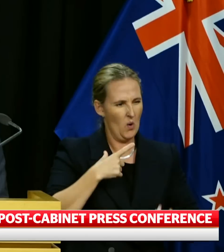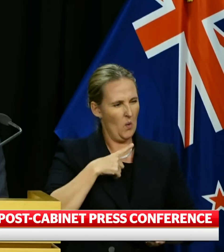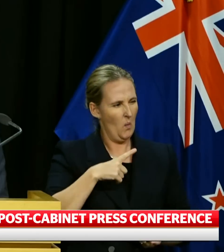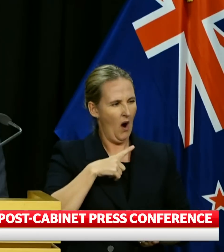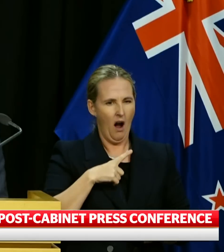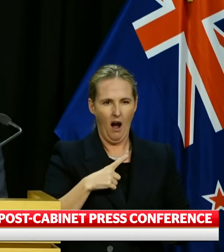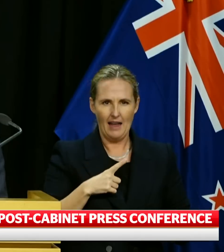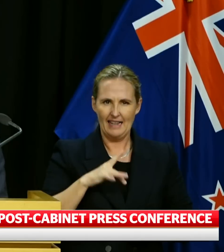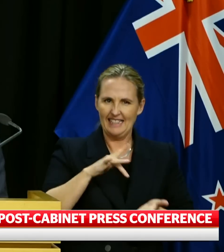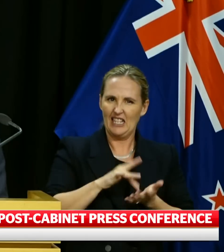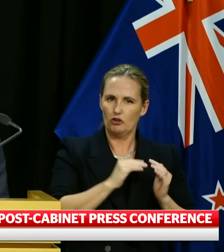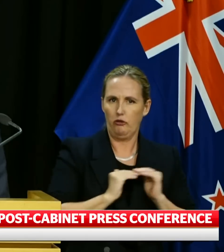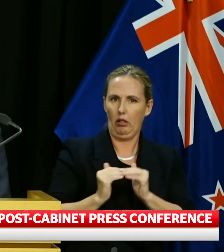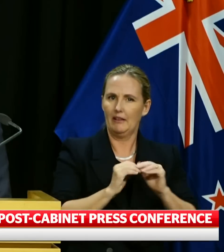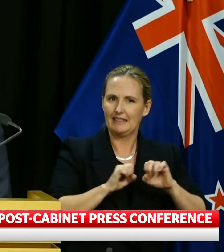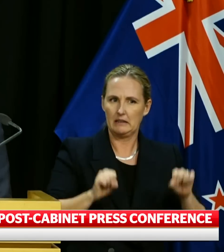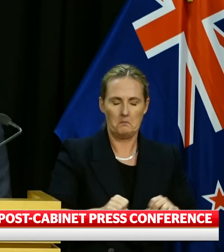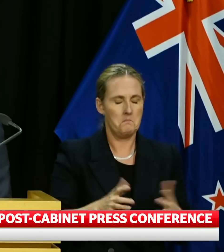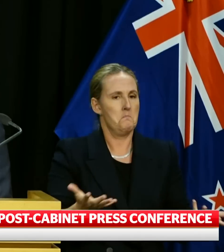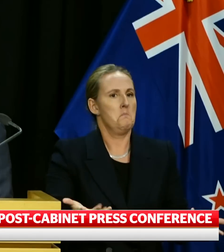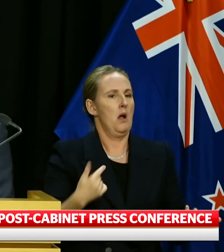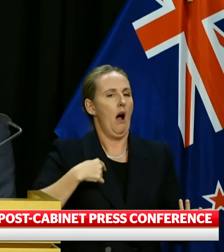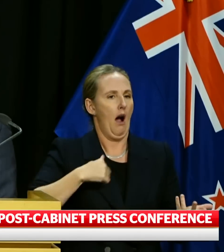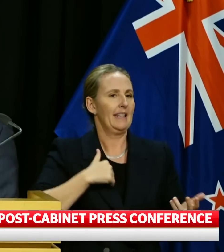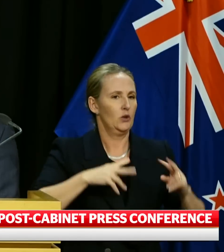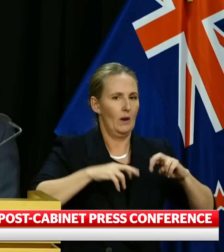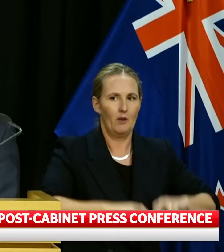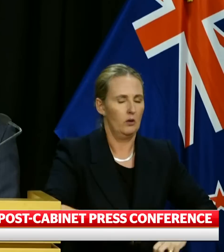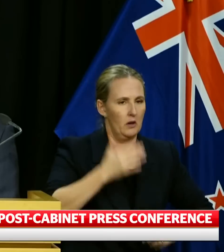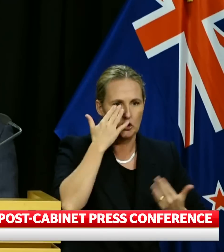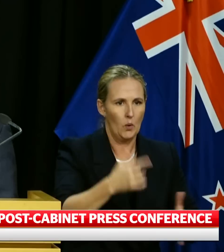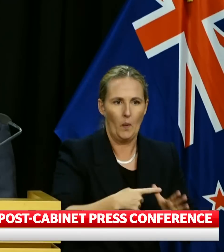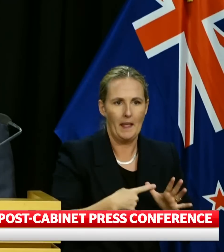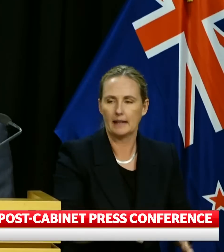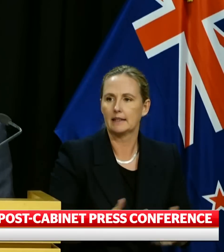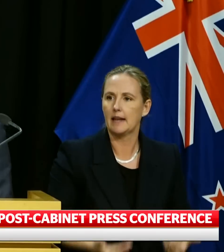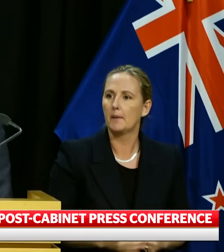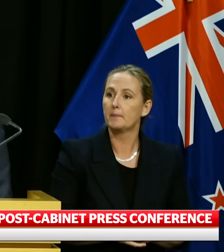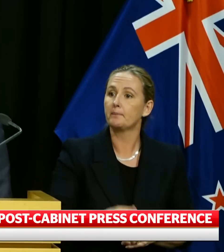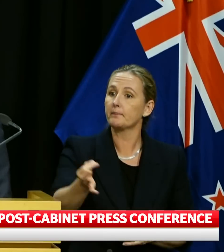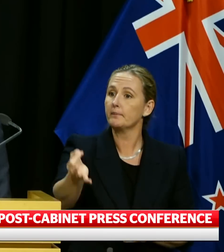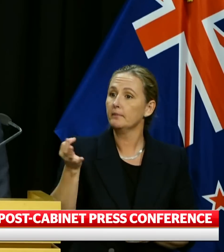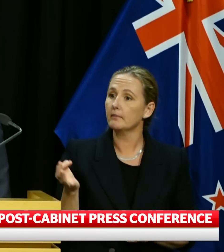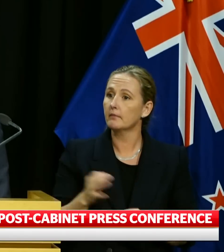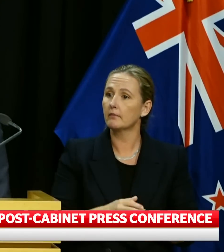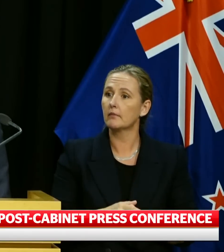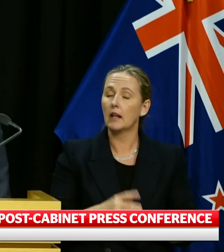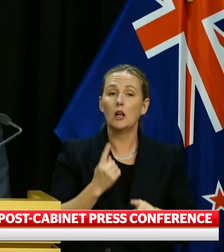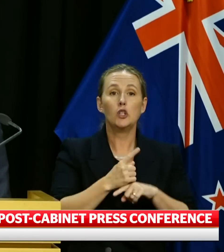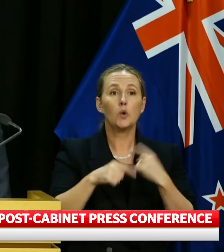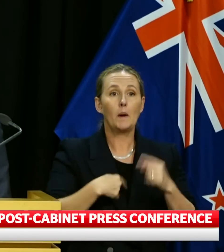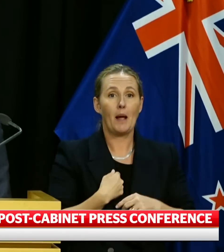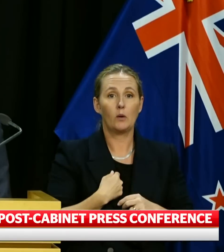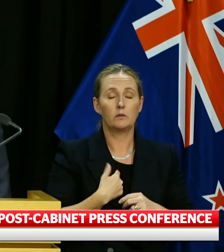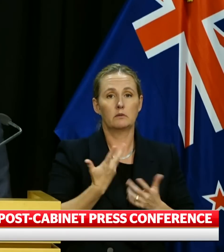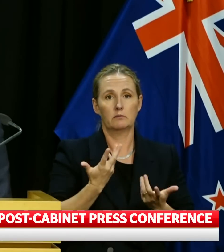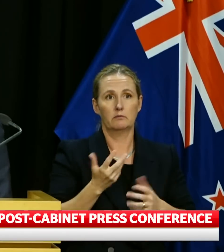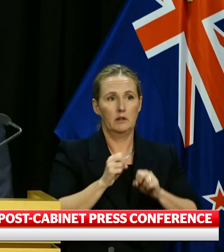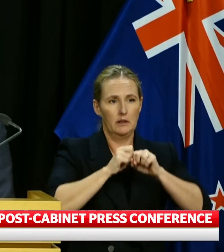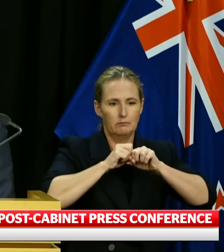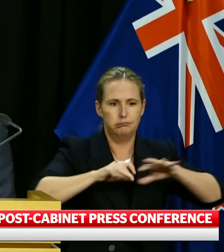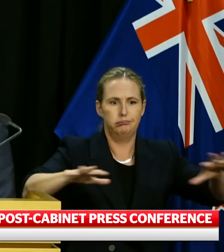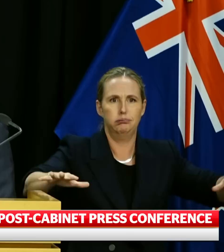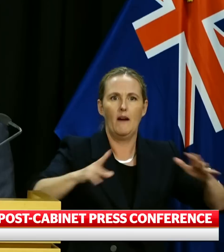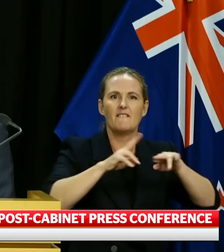the health system? Happy to look at that. I haven't got a briefing on that. What do you know how much money was in the fog cannon subsidy fund?